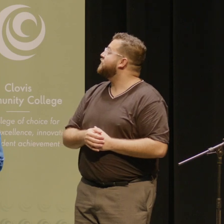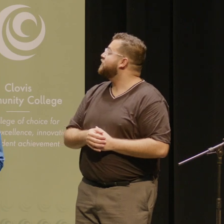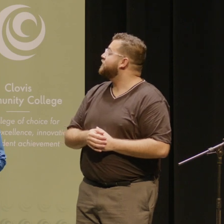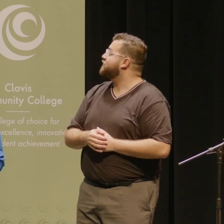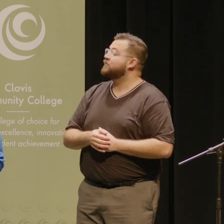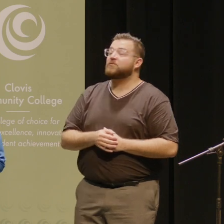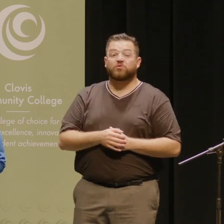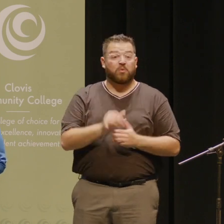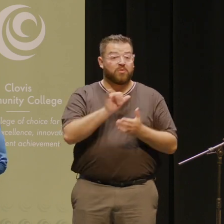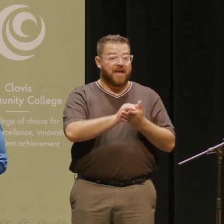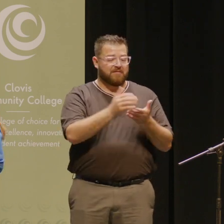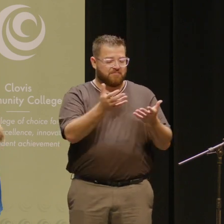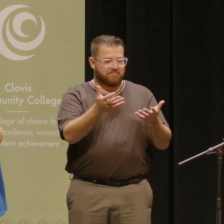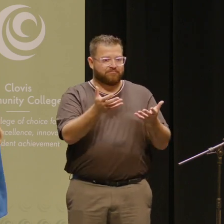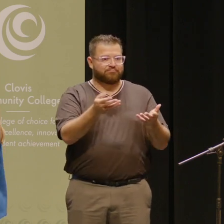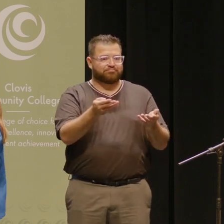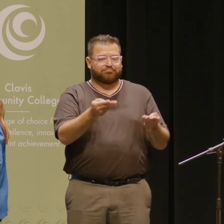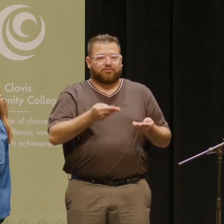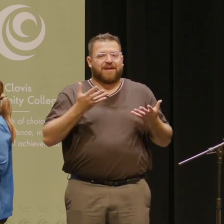So that gives us hope.